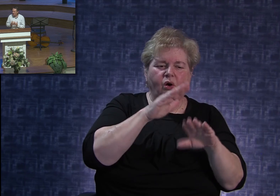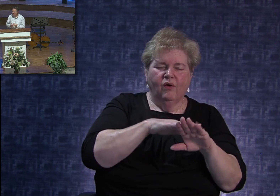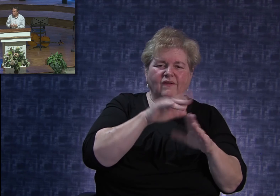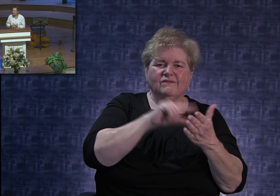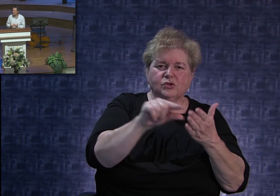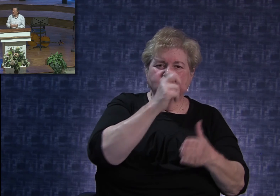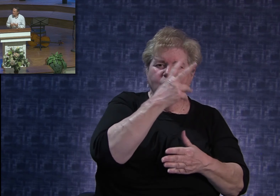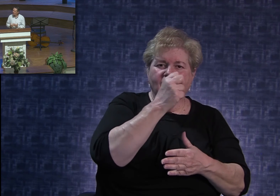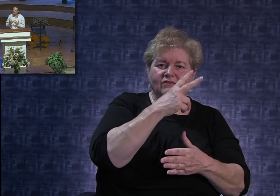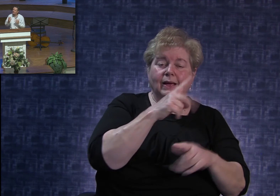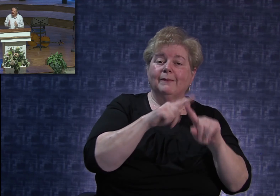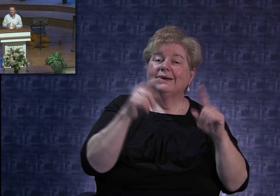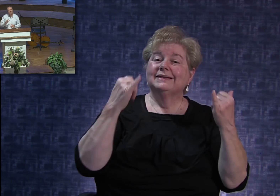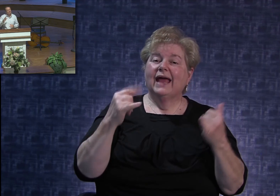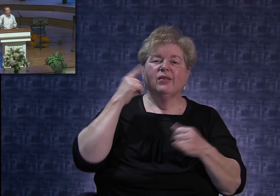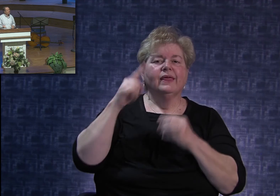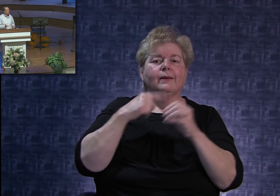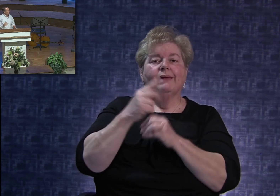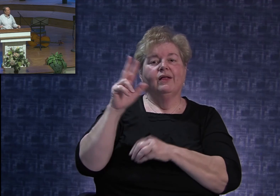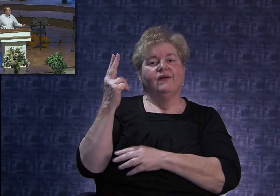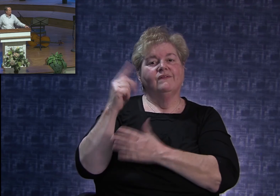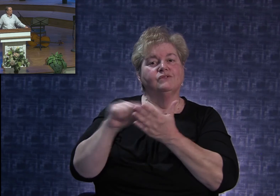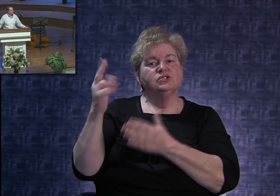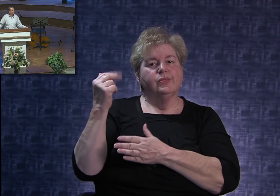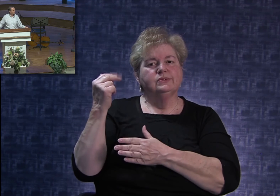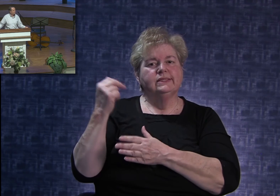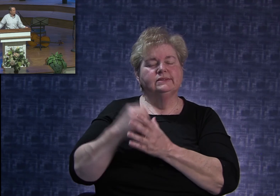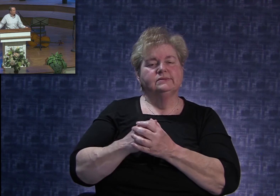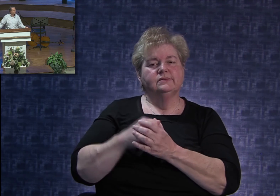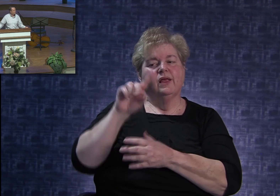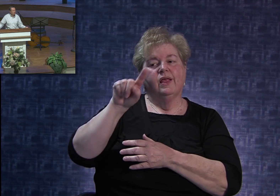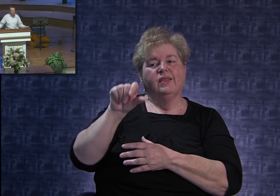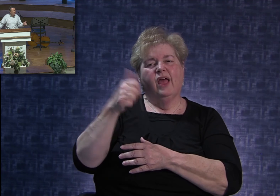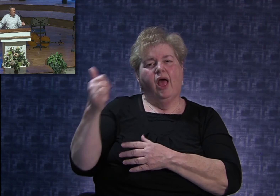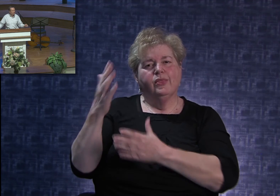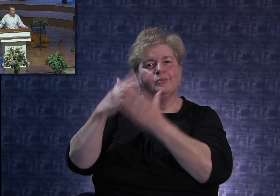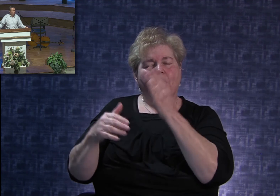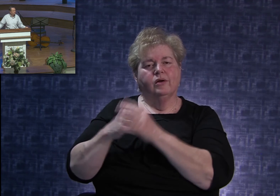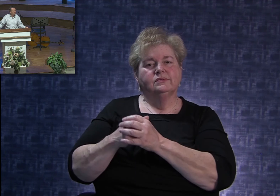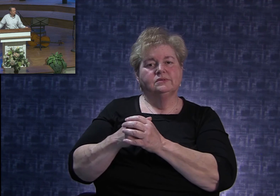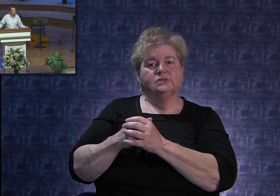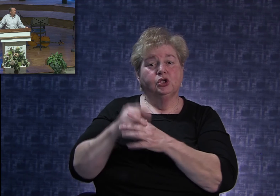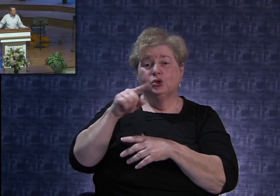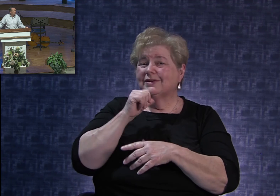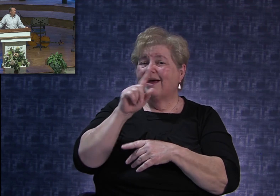But in the last few minutes, think about the second side to this coin. Because you're not in it alone.